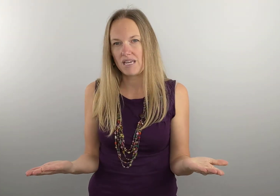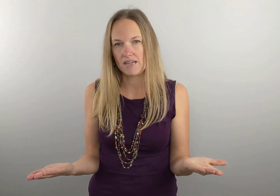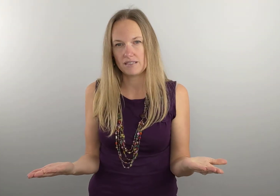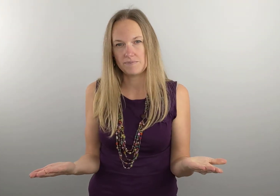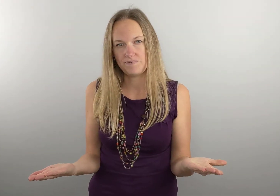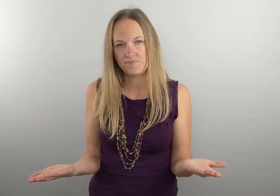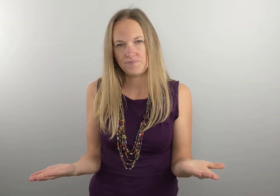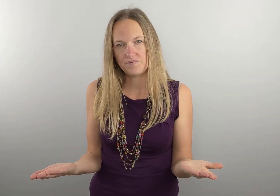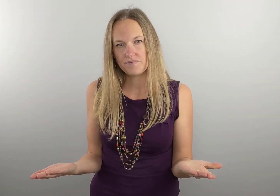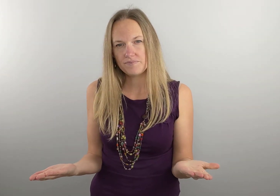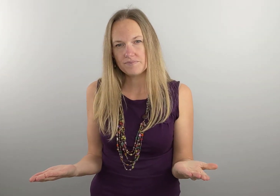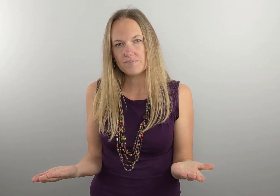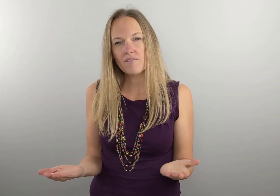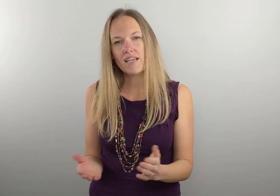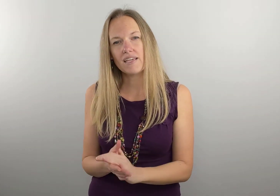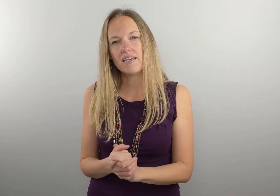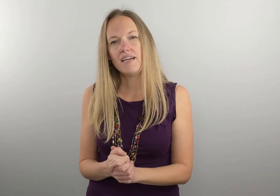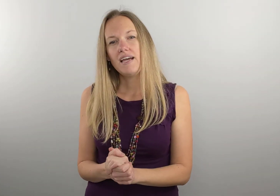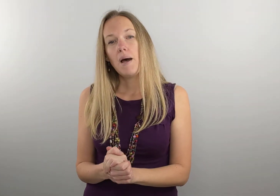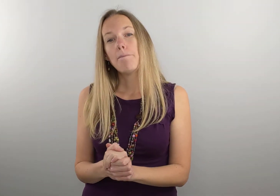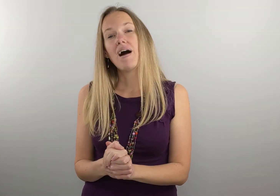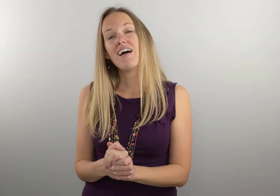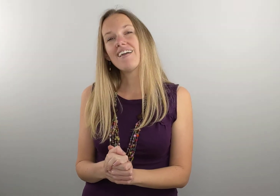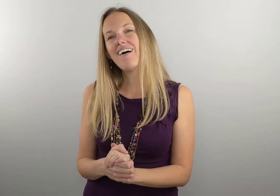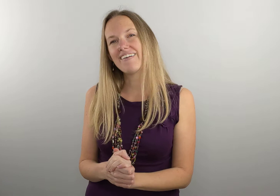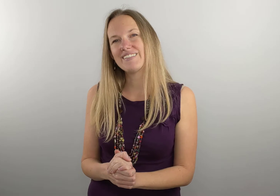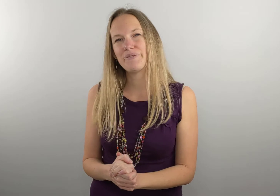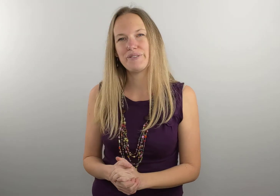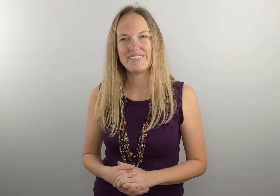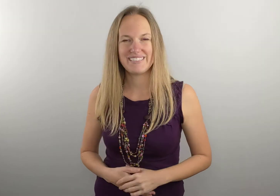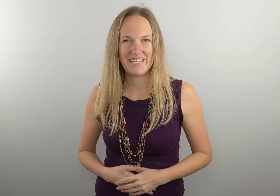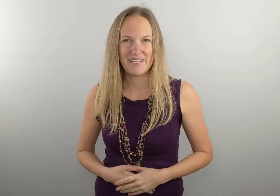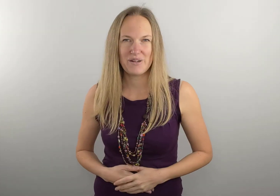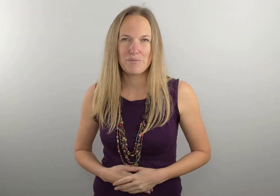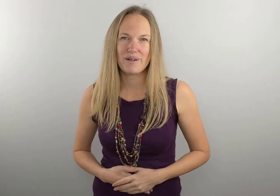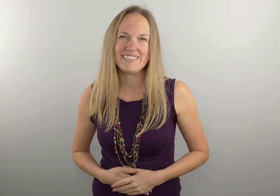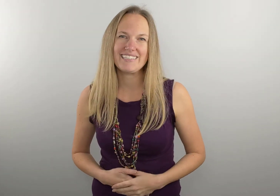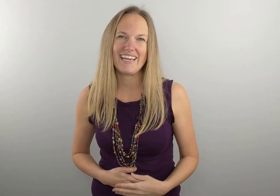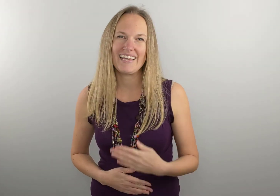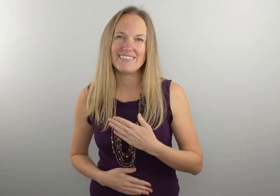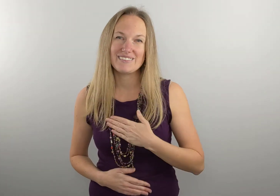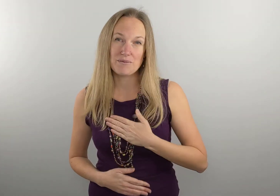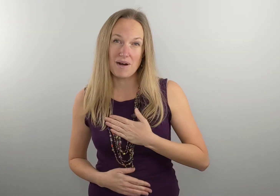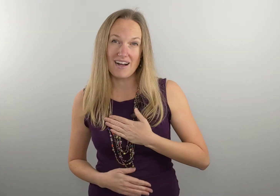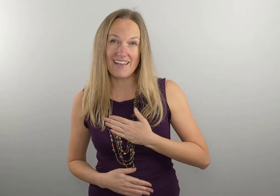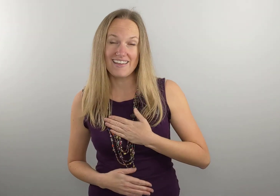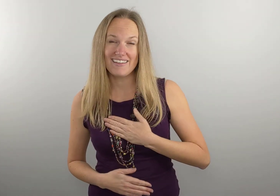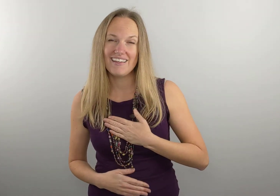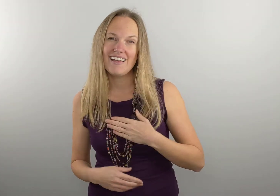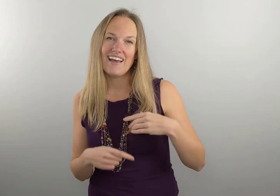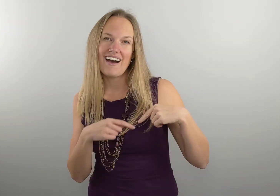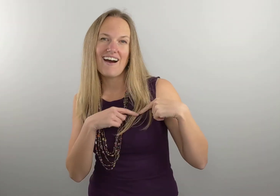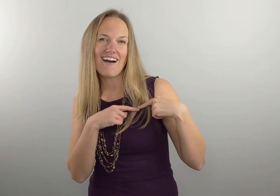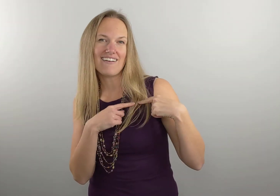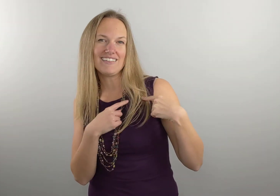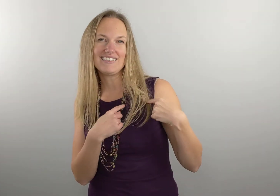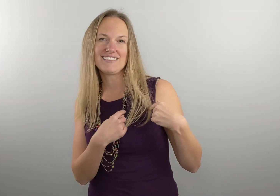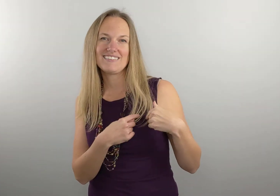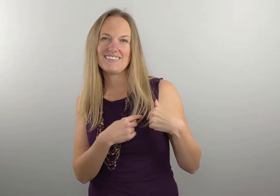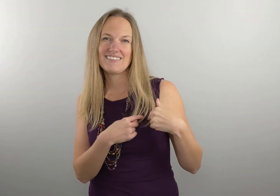here. Okay? My heart will sing your praise again. So my heart,